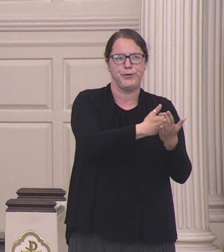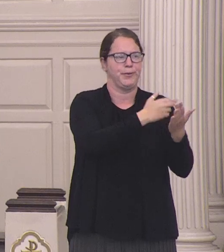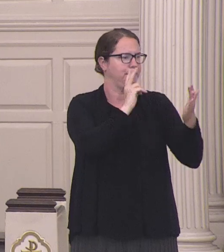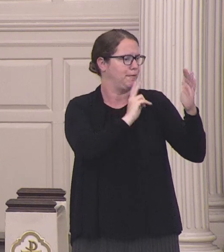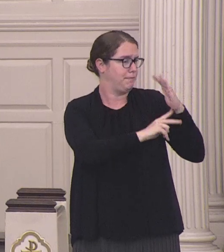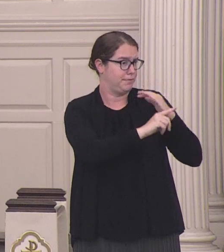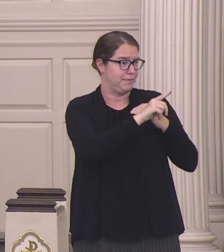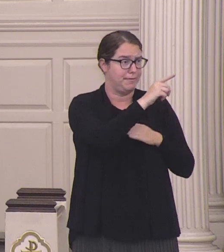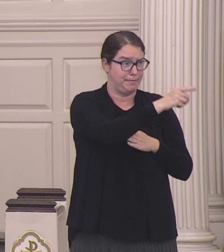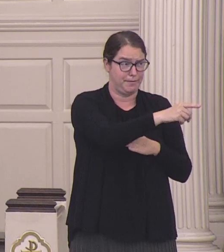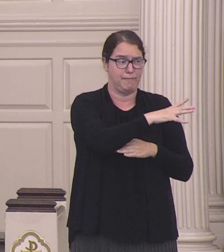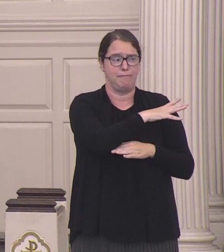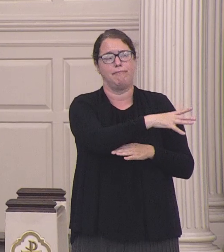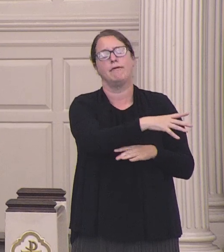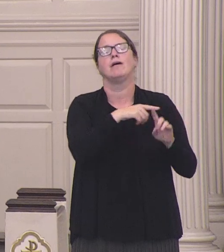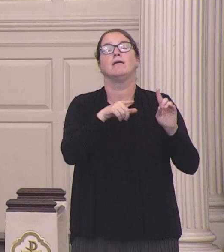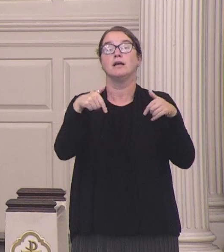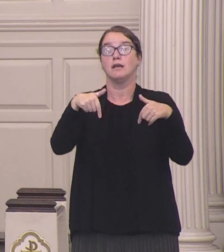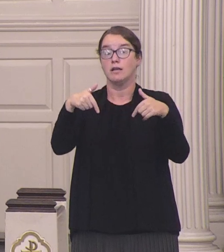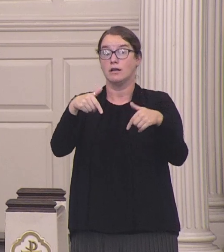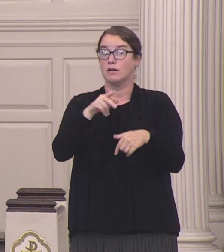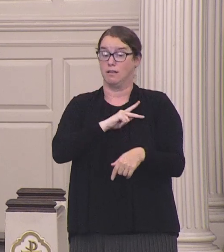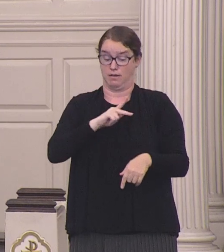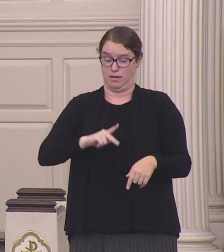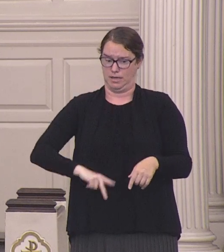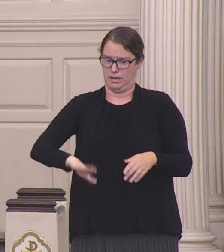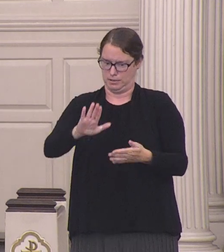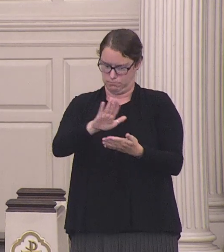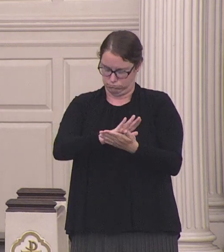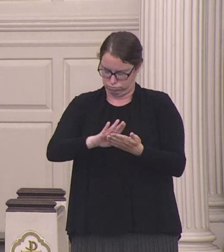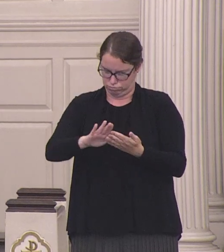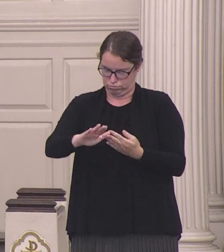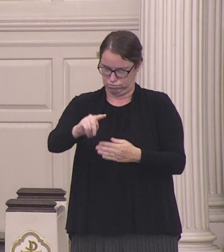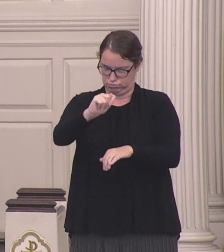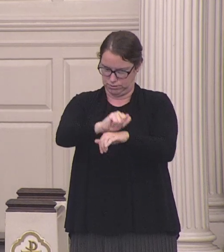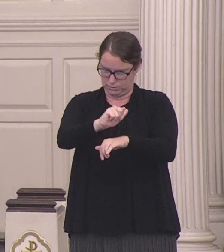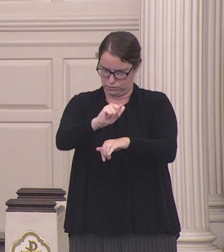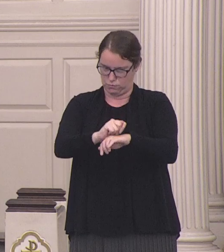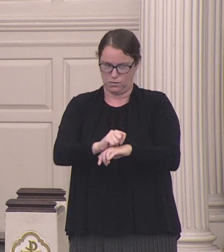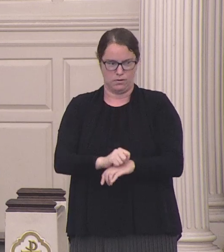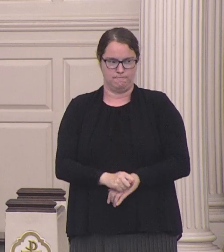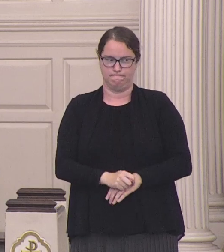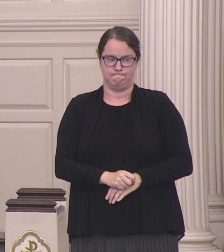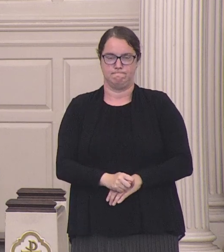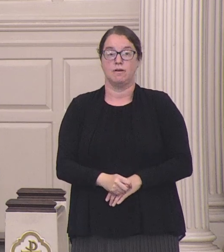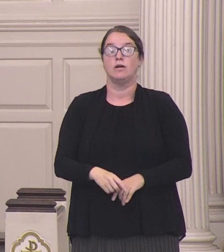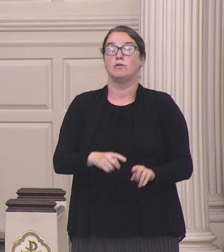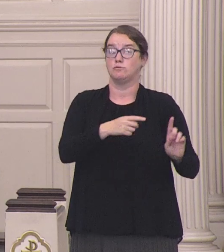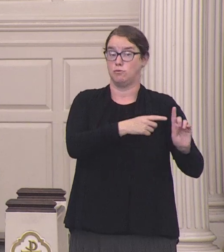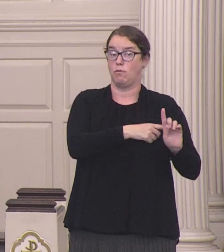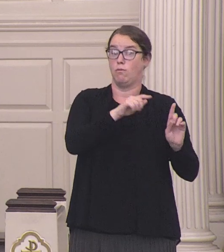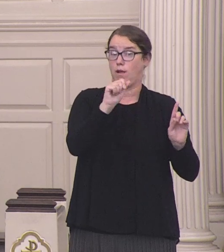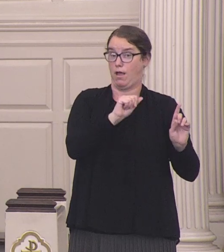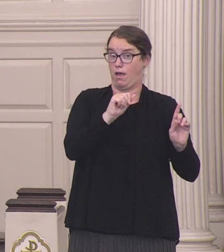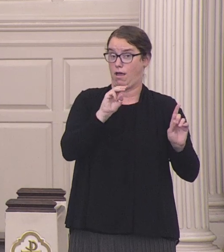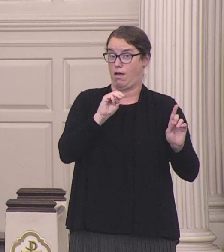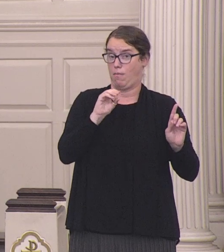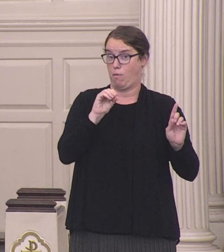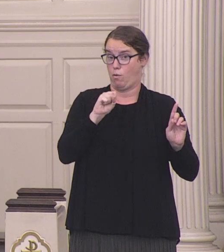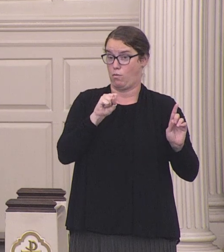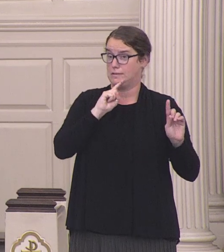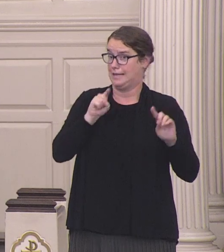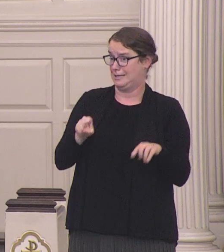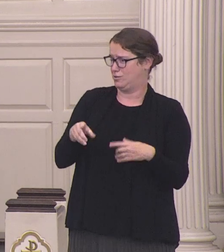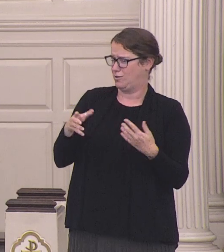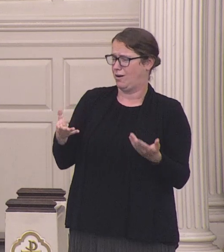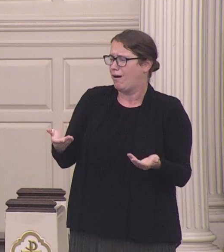it is the king's sanctuary and a royal temple." Amos answered Amaziah, "I was no